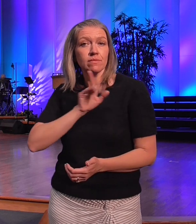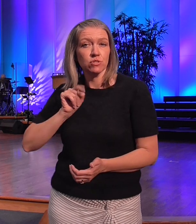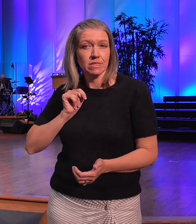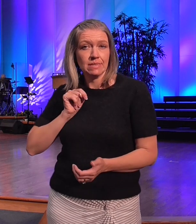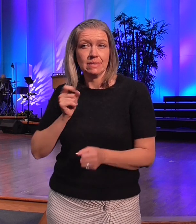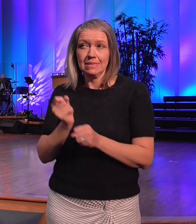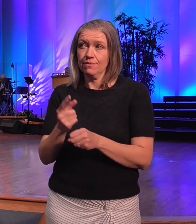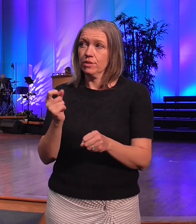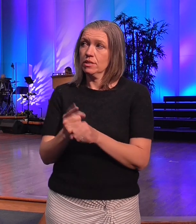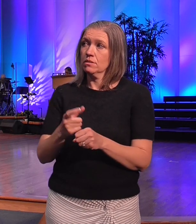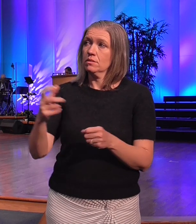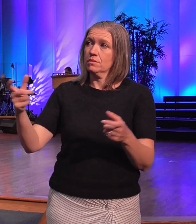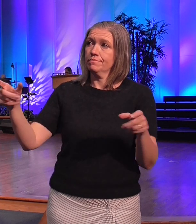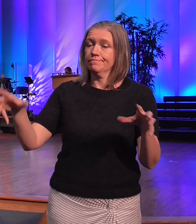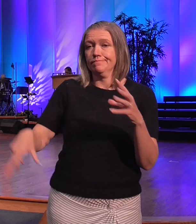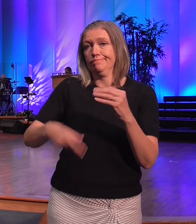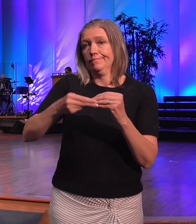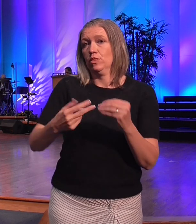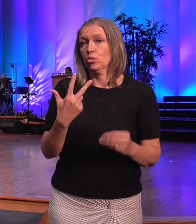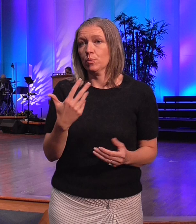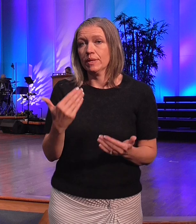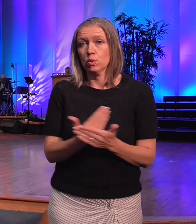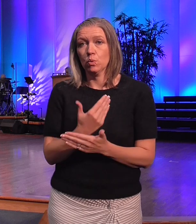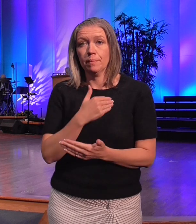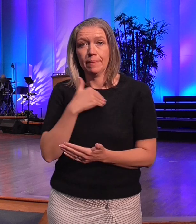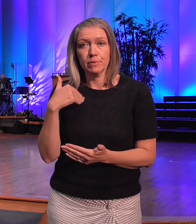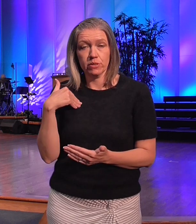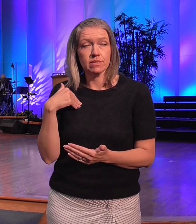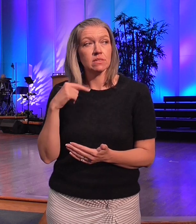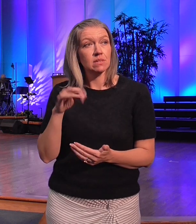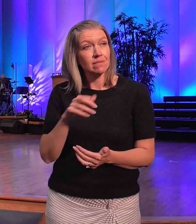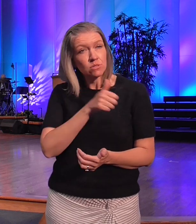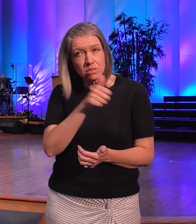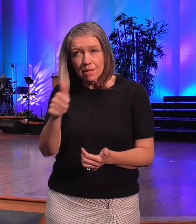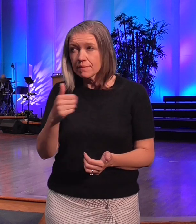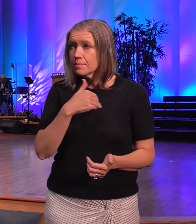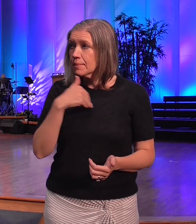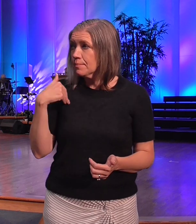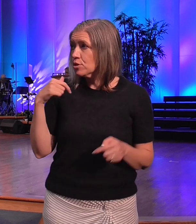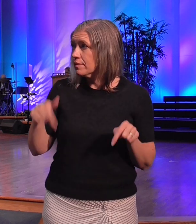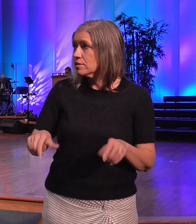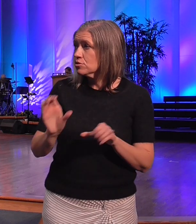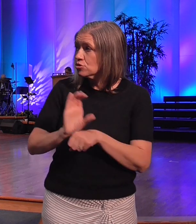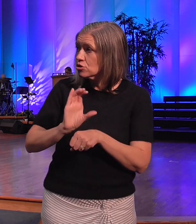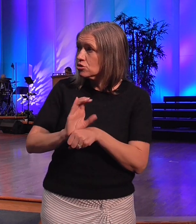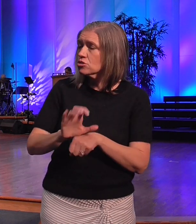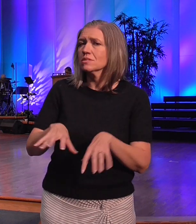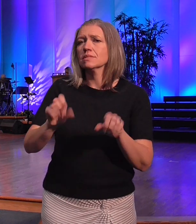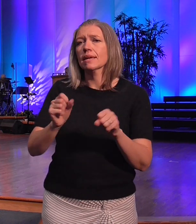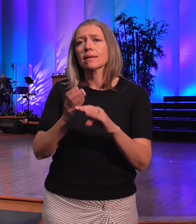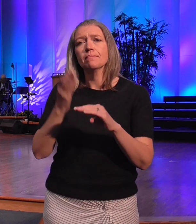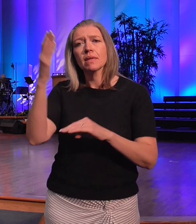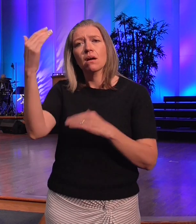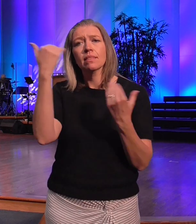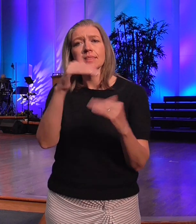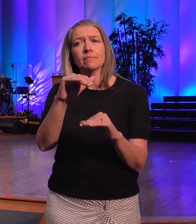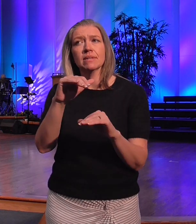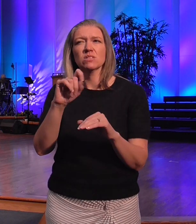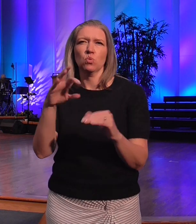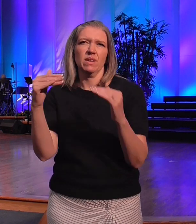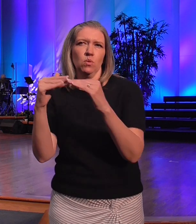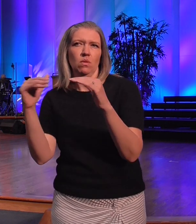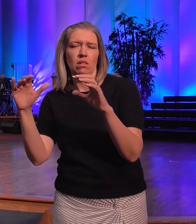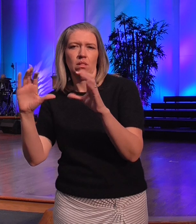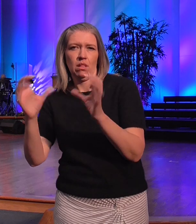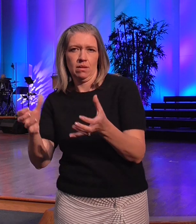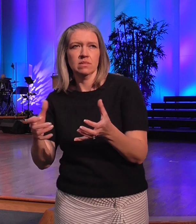on 3 new board members, and so if you're someone who's a member of Mile High Church, has taken the Beyond Limits or equivalent, and would be interested